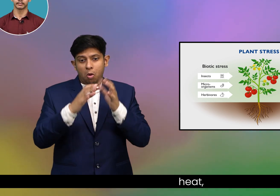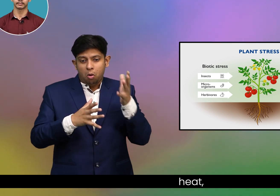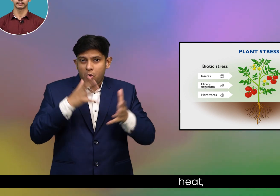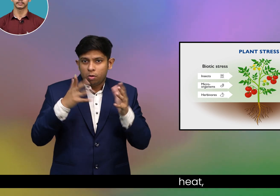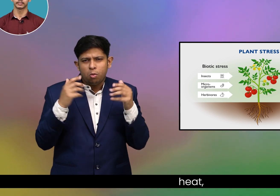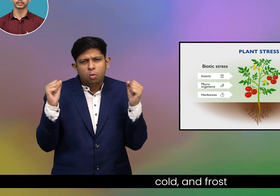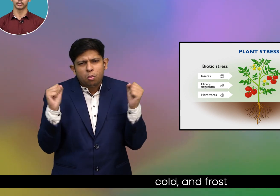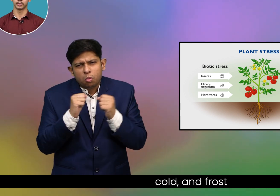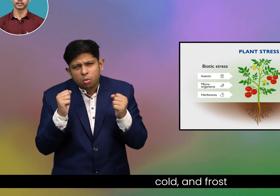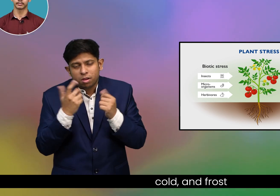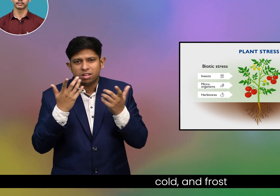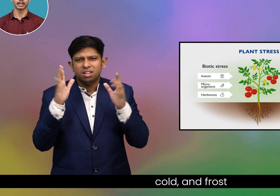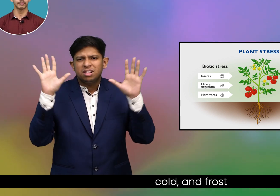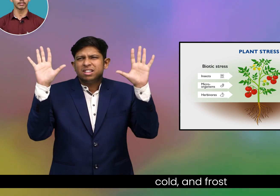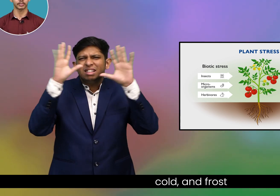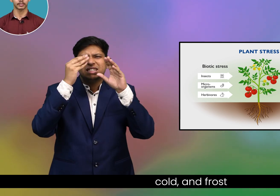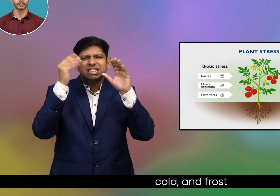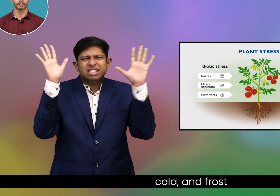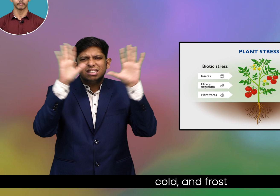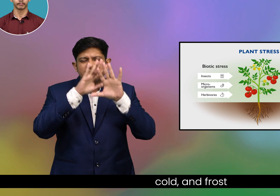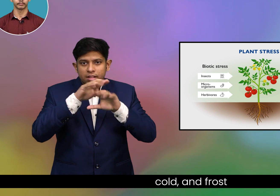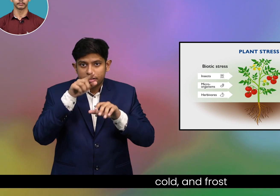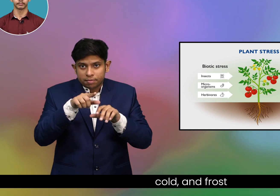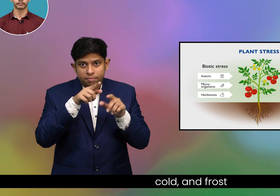heat, cold and frost.